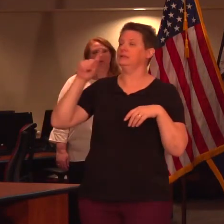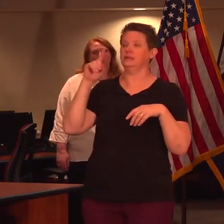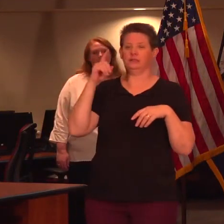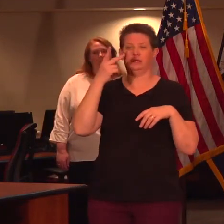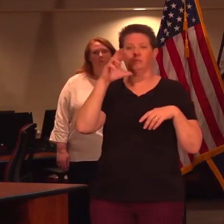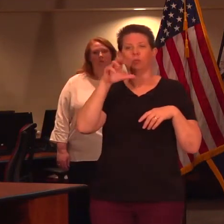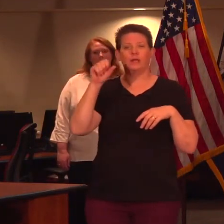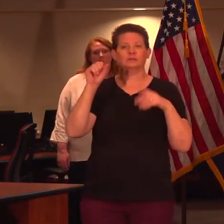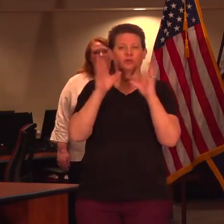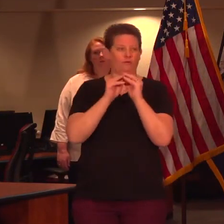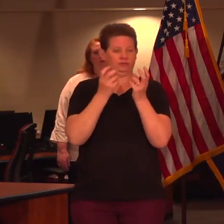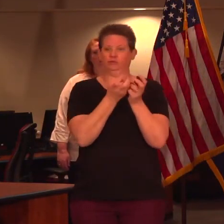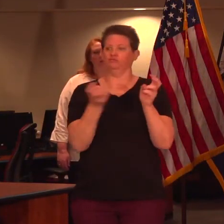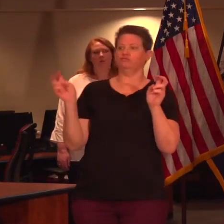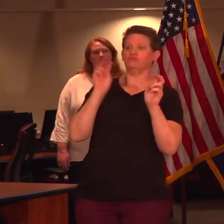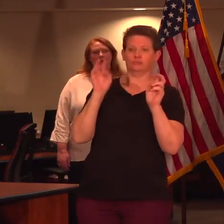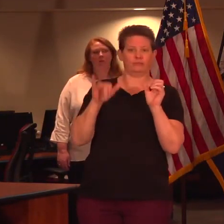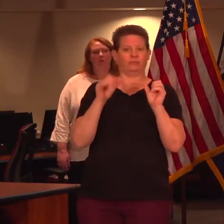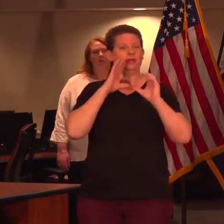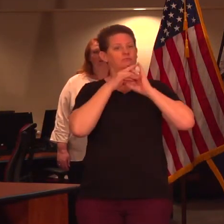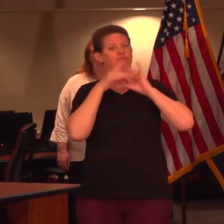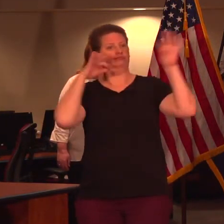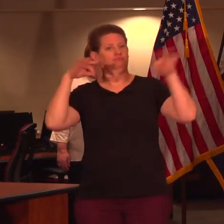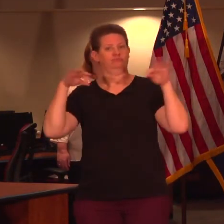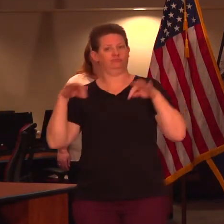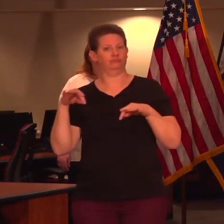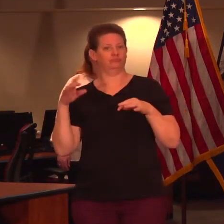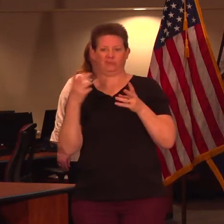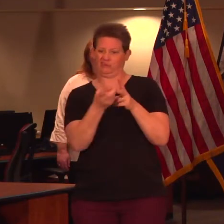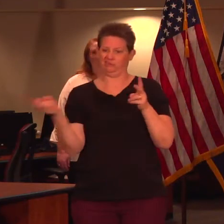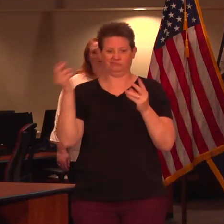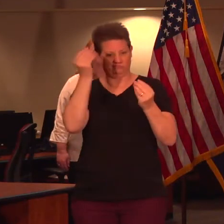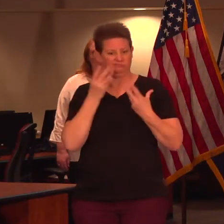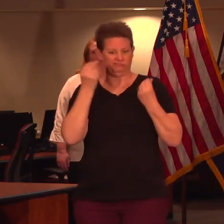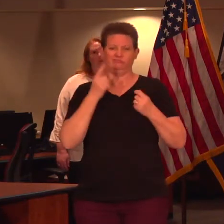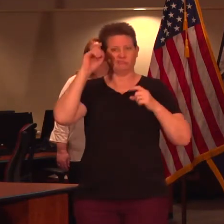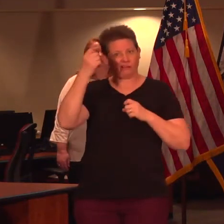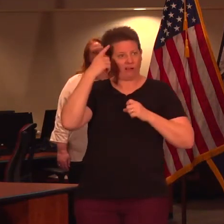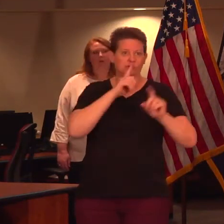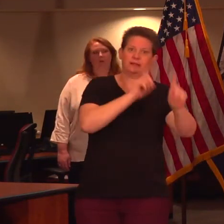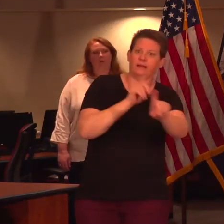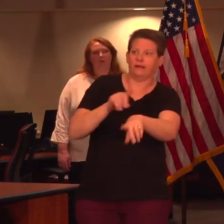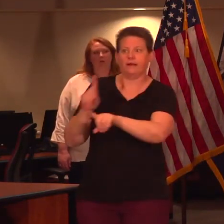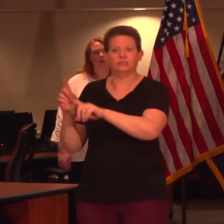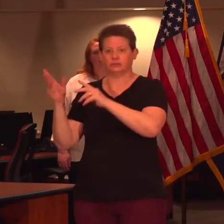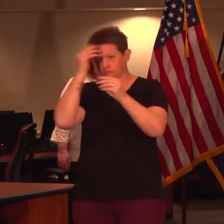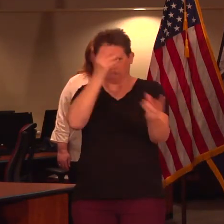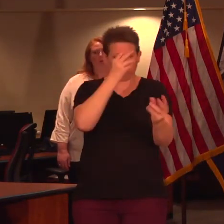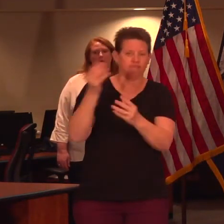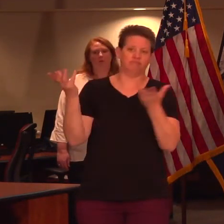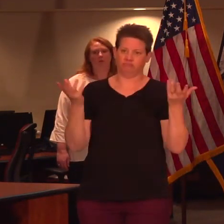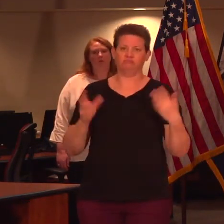sitting around a table like this one, and they're presenting information to us, and the governors are responding back to the president and to those people that you